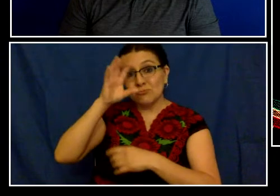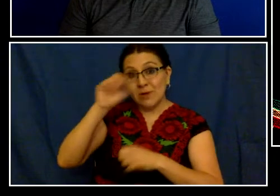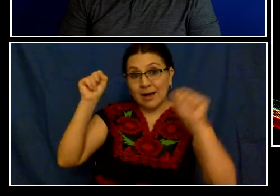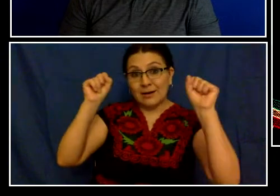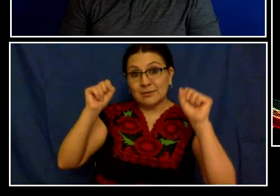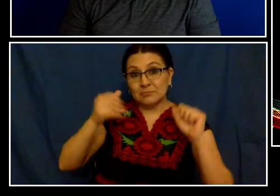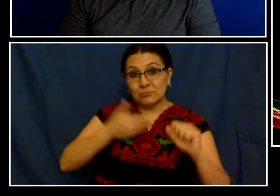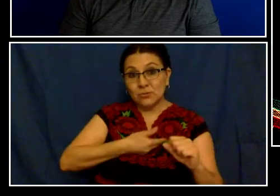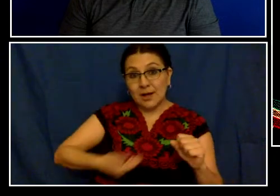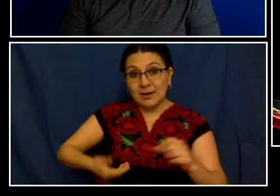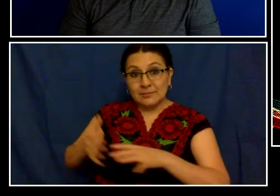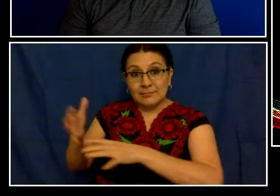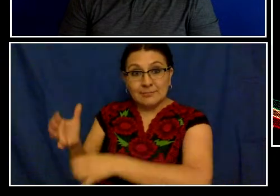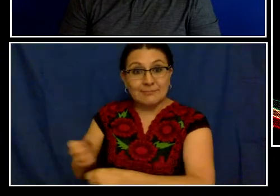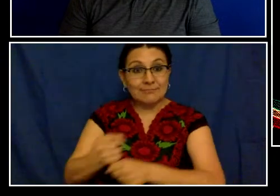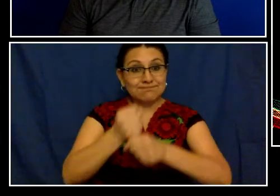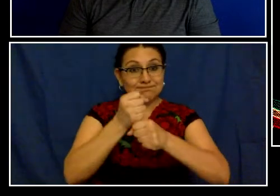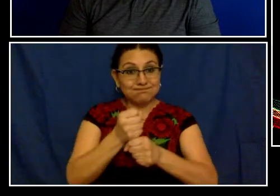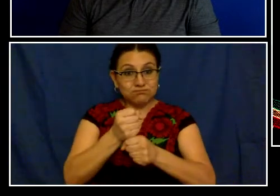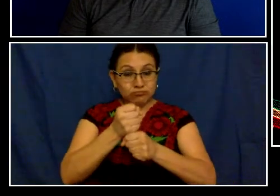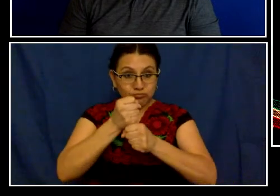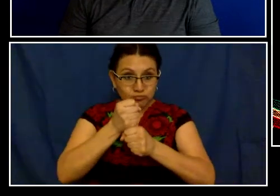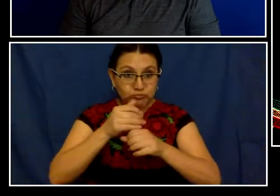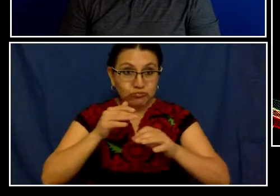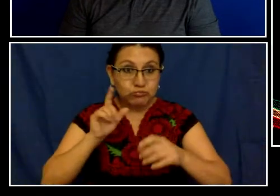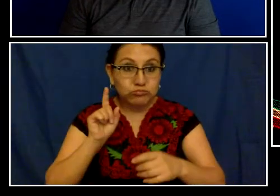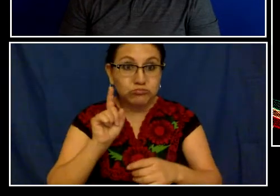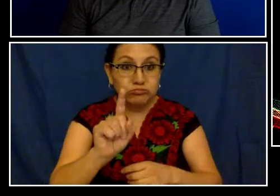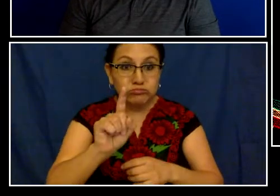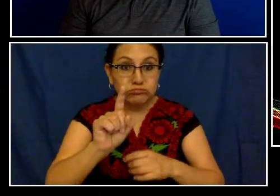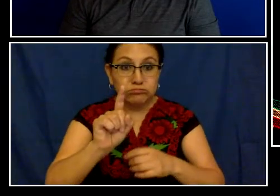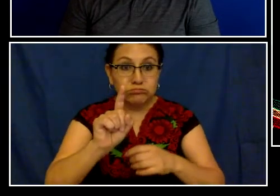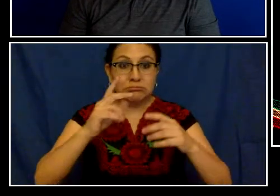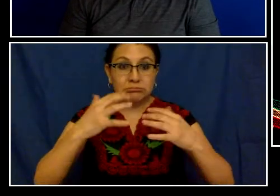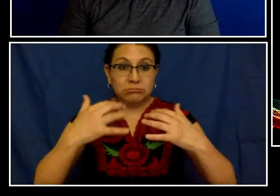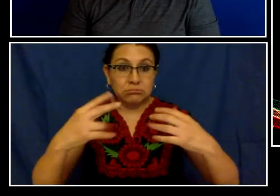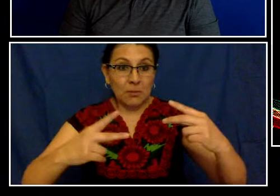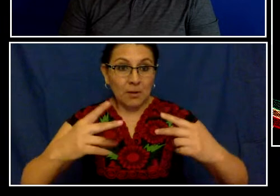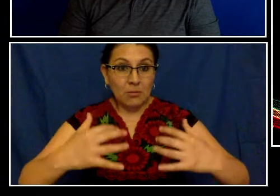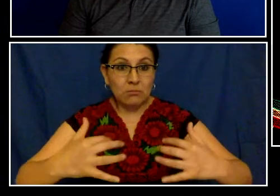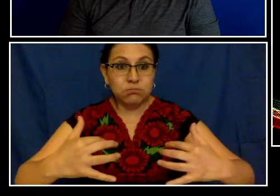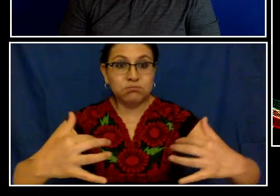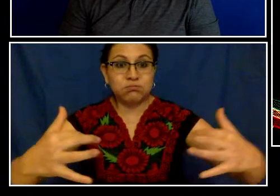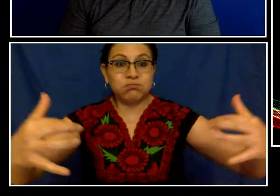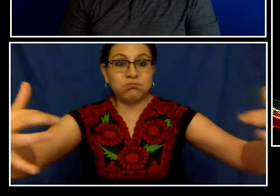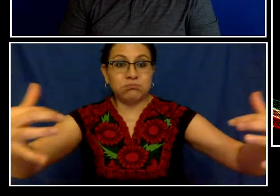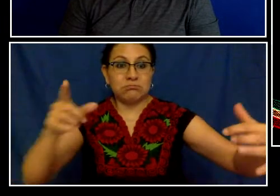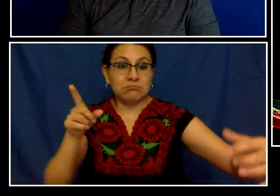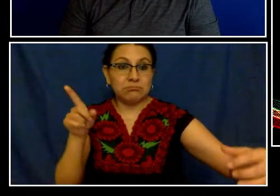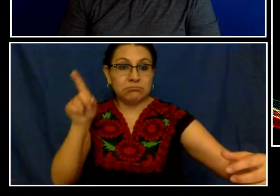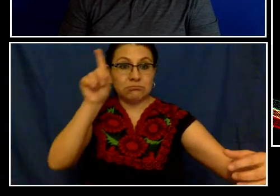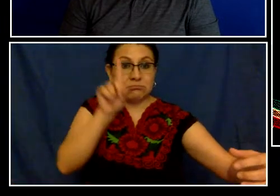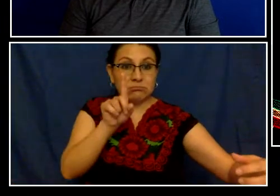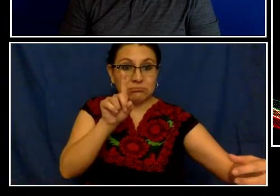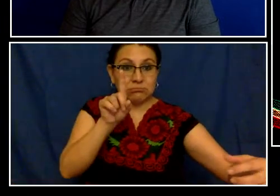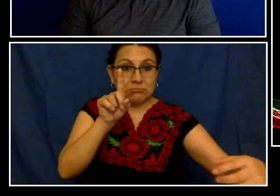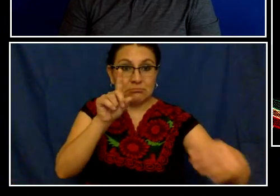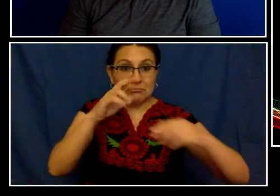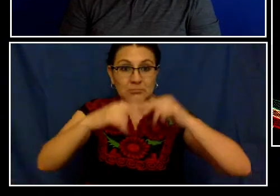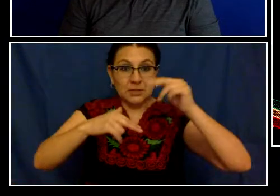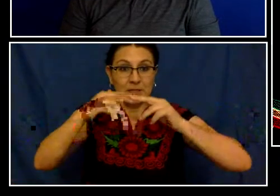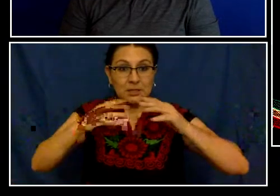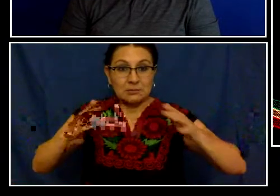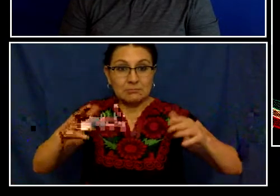in honor and celebration. Then the president would take the flag and carry it the last leg so the people,